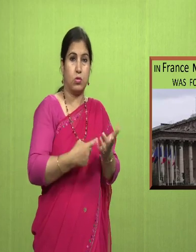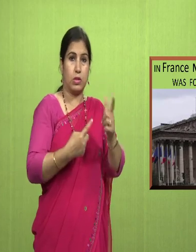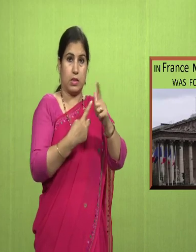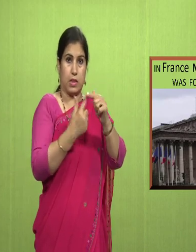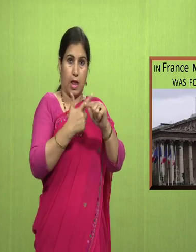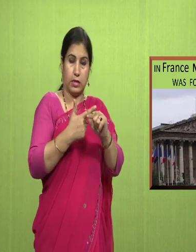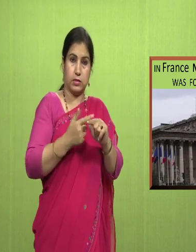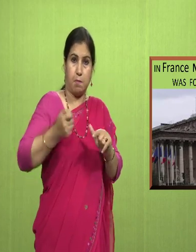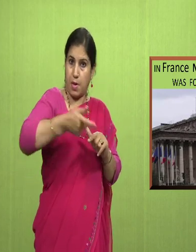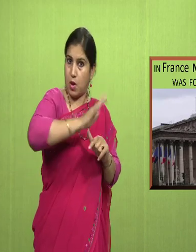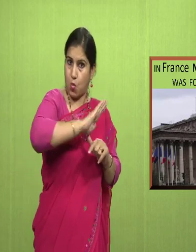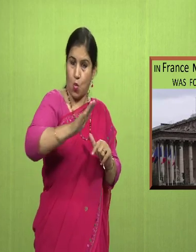non-payment of taxes